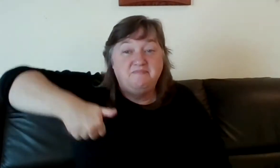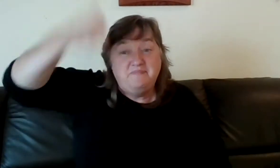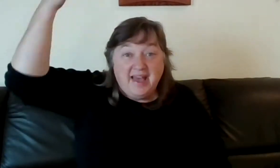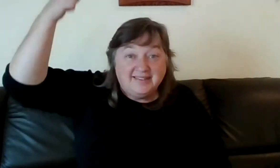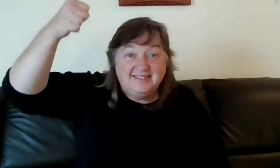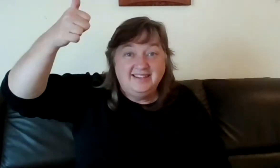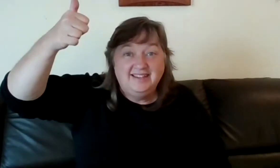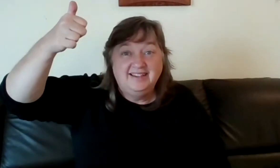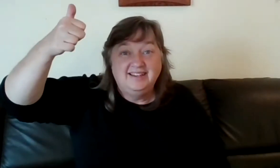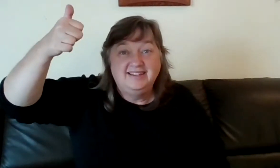Best.